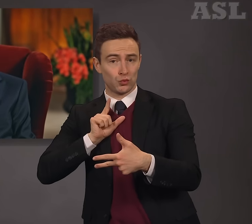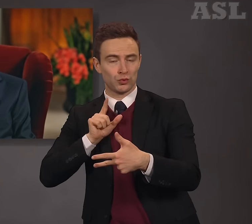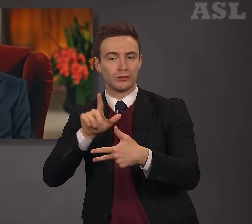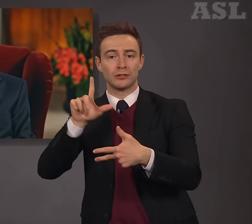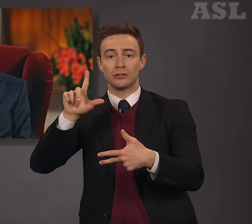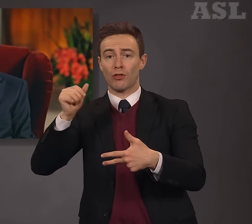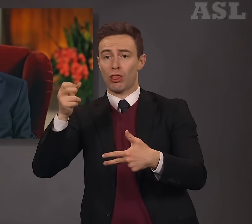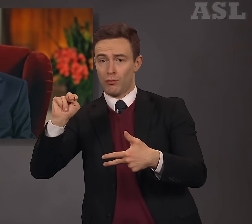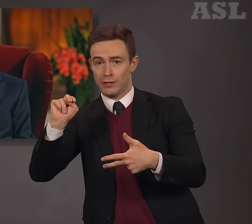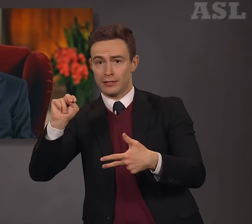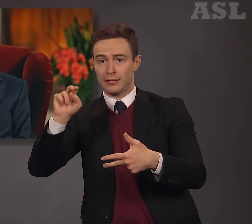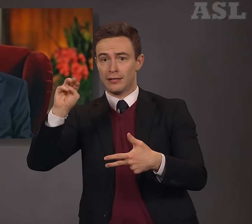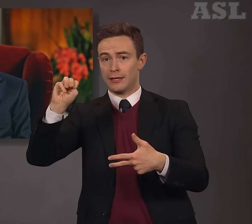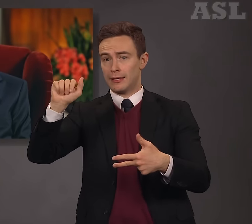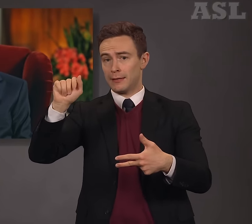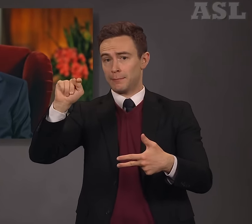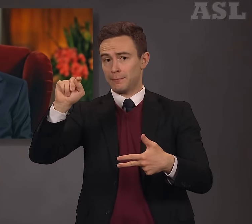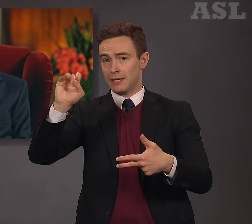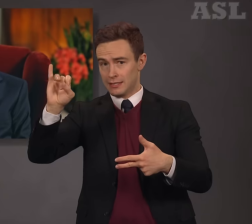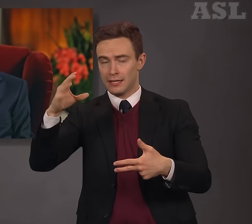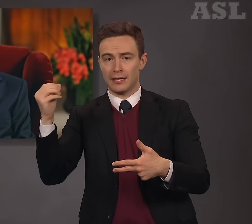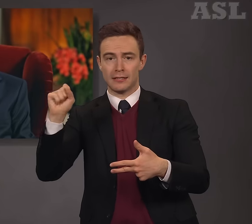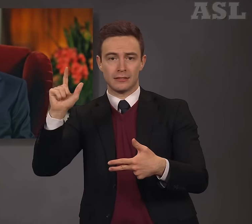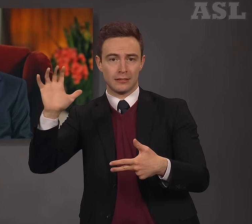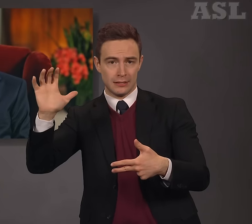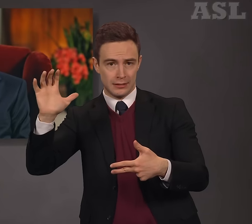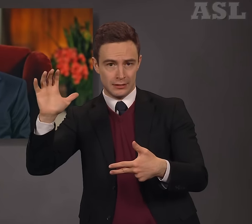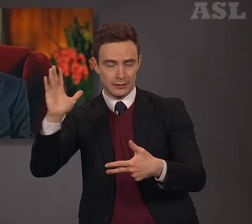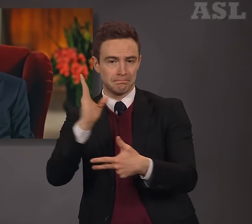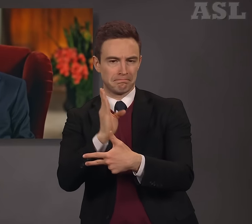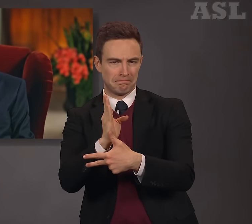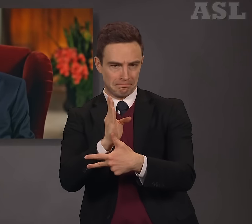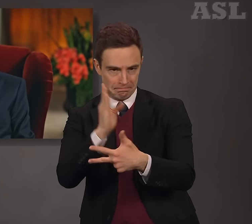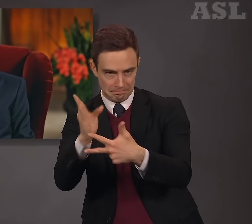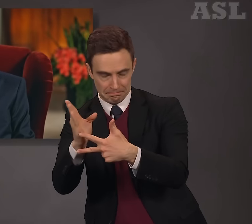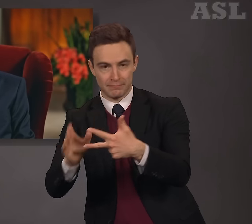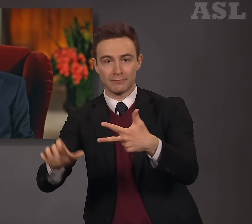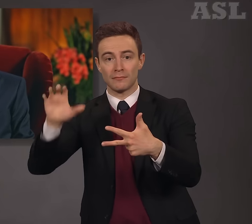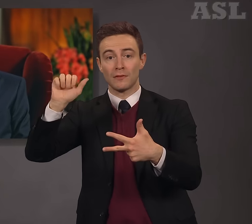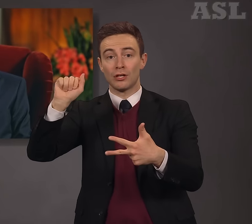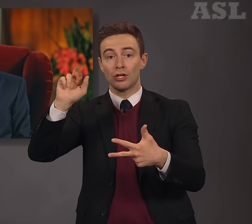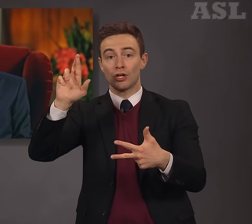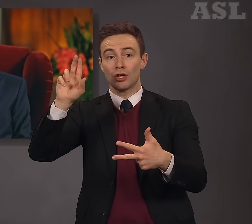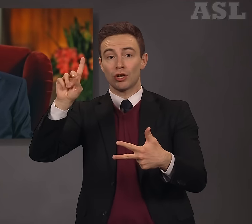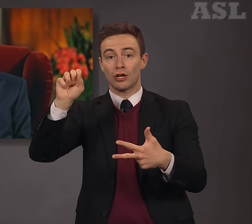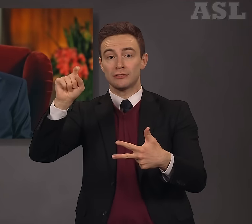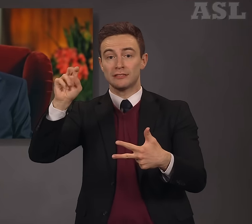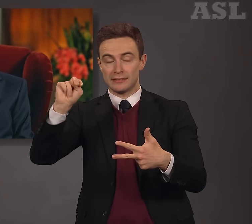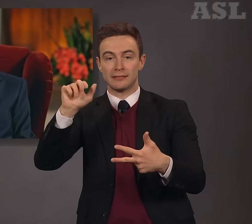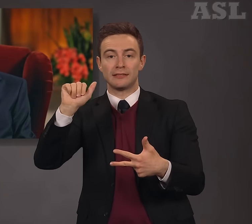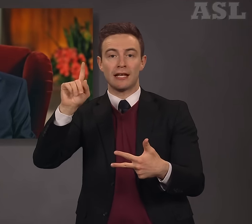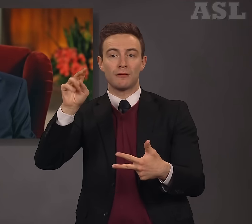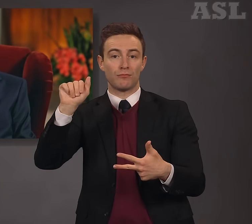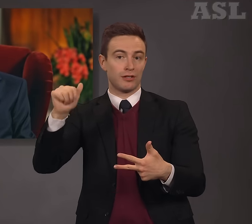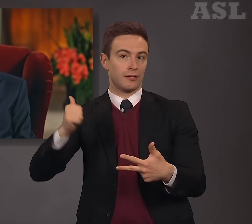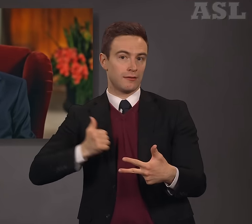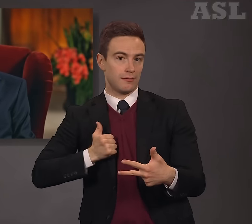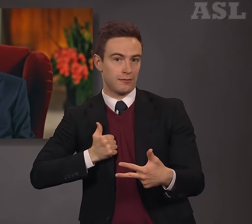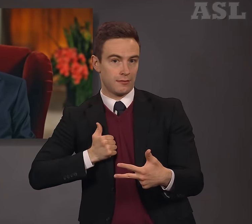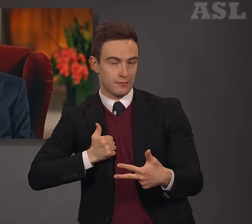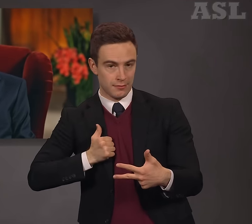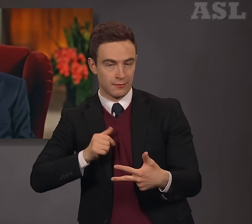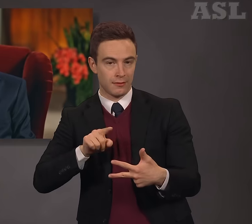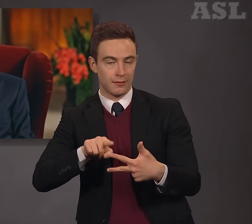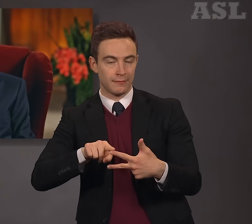St. George, Logan, Manti, and Salt Lake City, Utah, as well as in